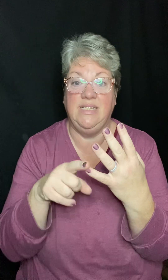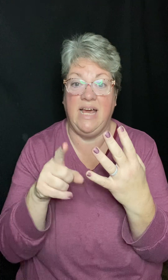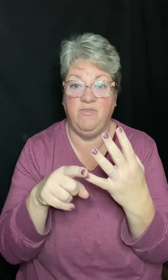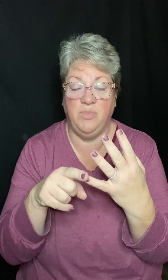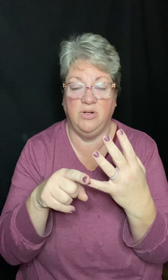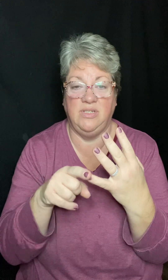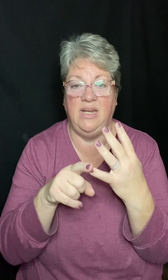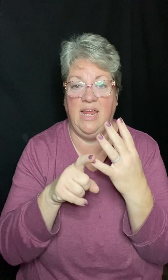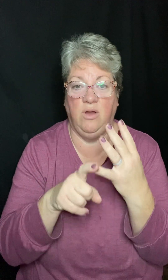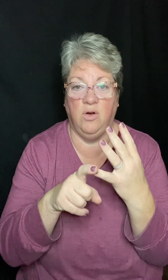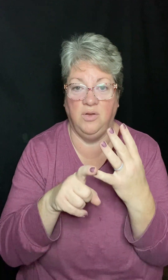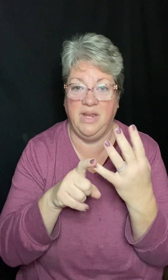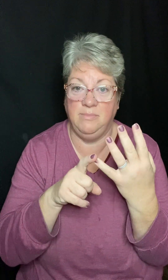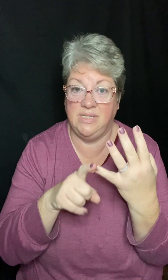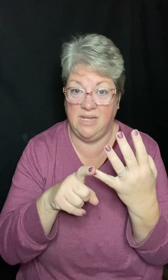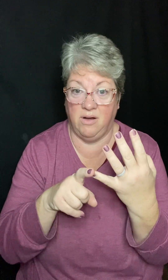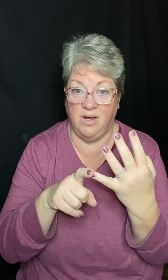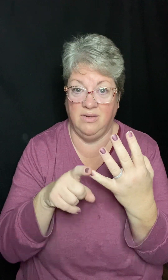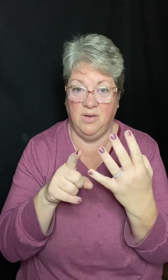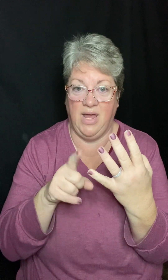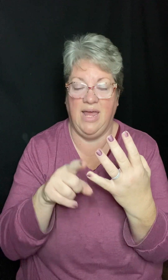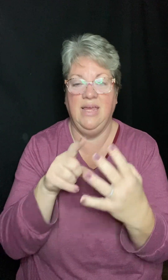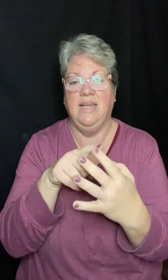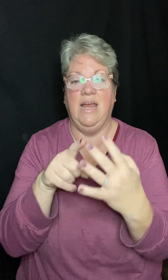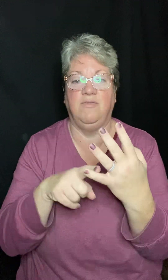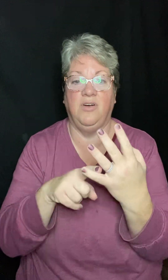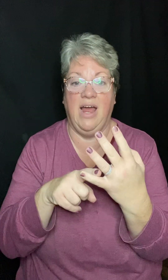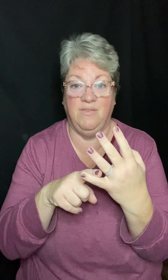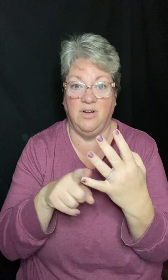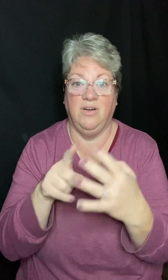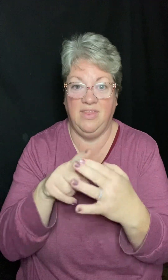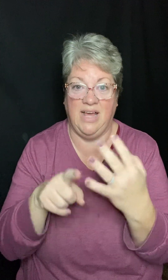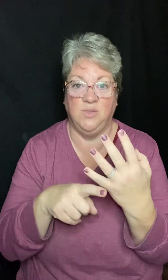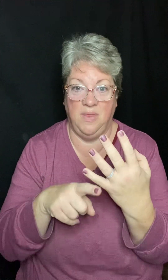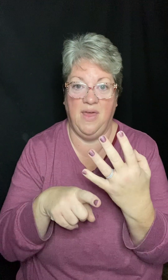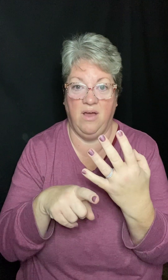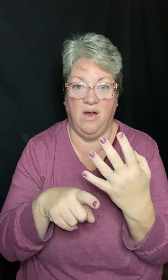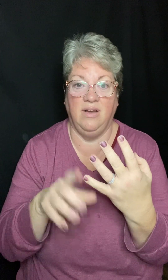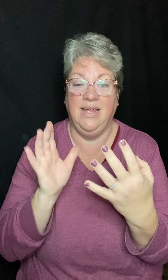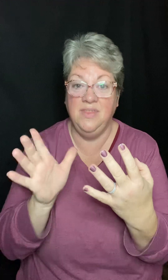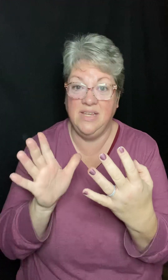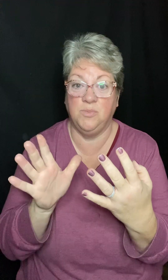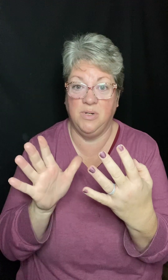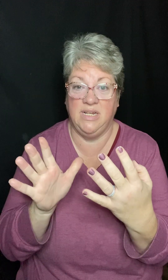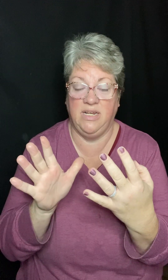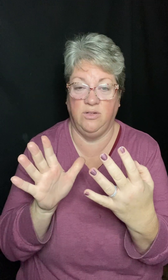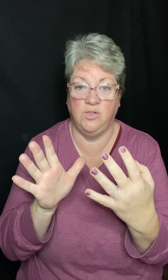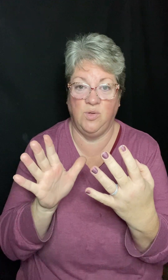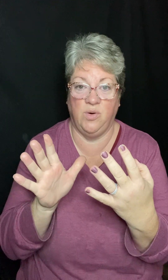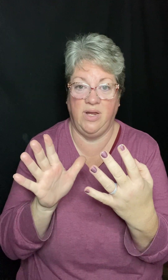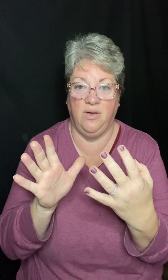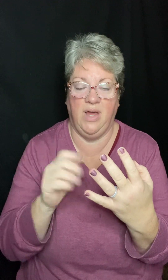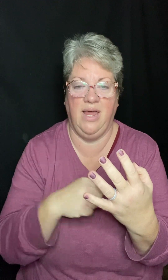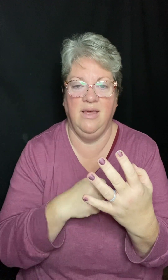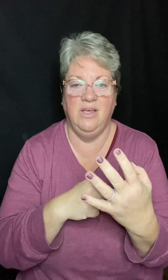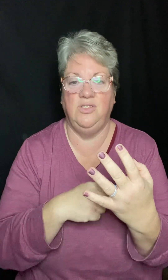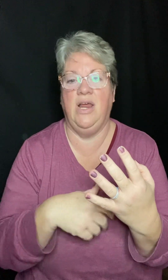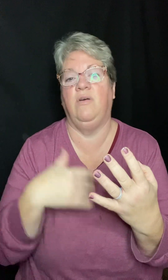deaf person, a girl named Sarah. Okay, now forever, that's what they are in this particular story. Okay, so now if we